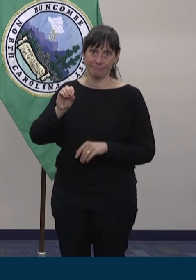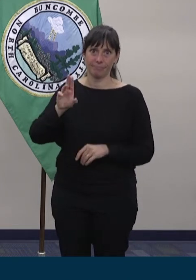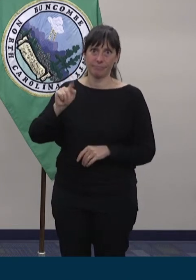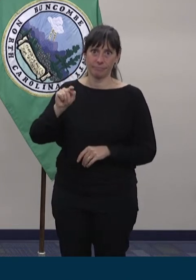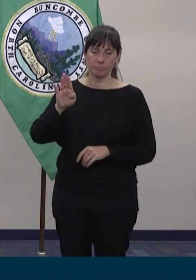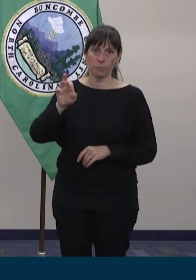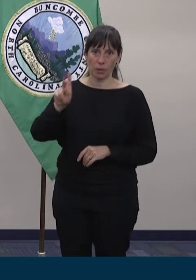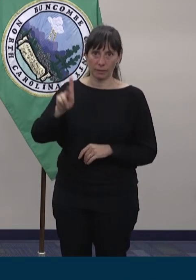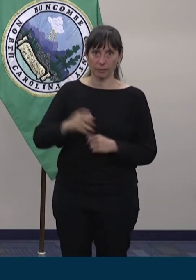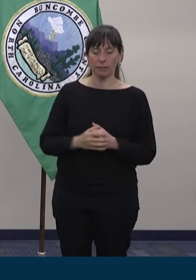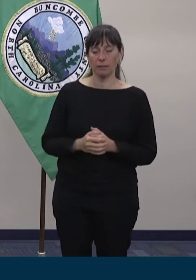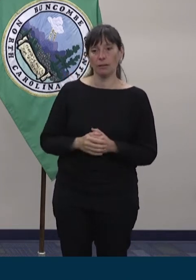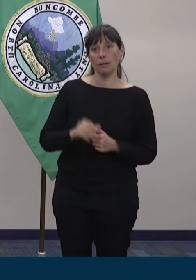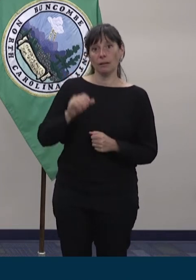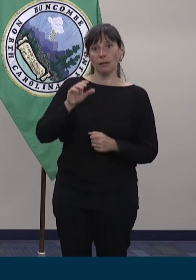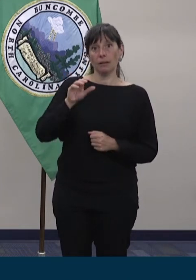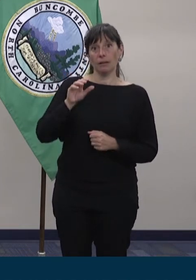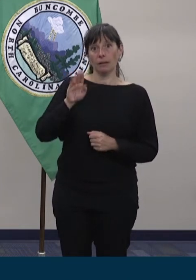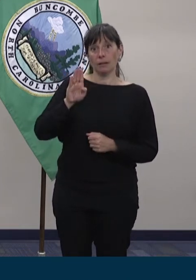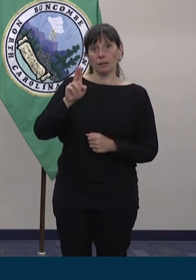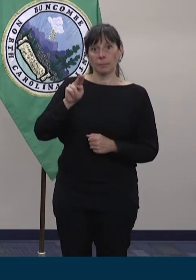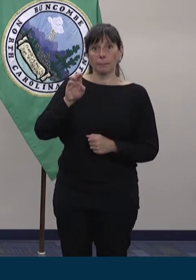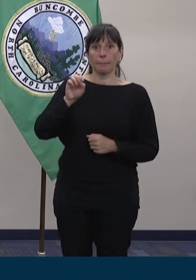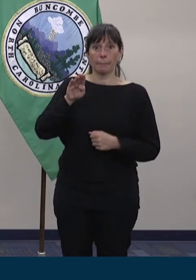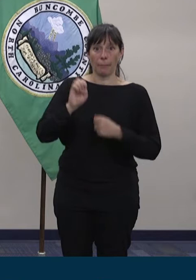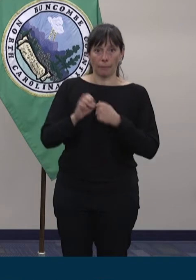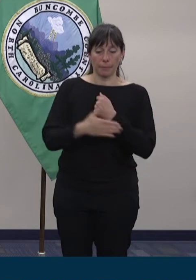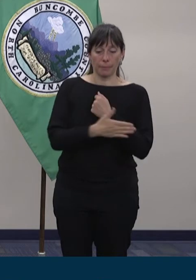Buncombe County Public Health is aware of over